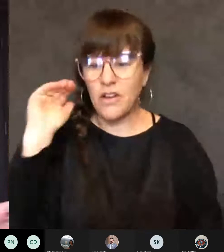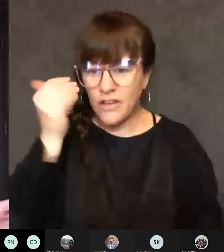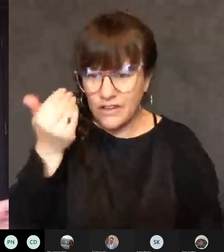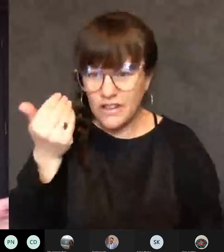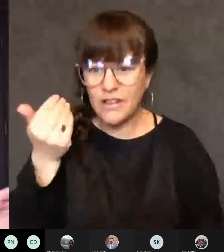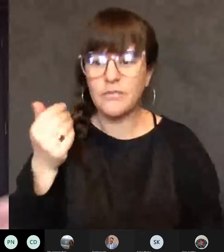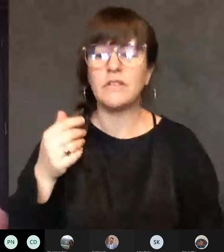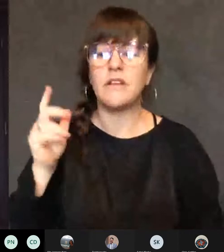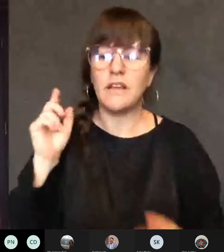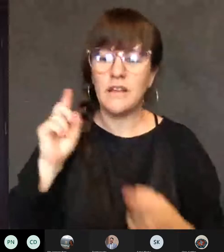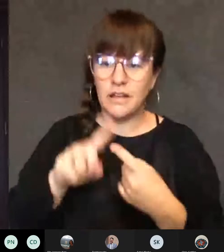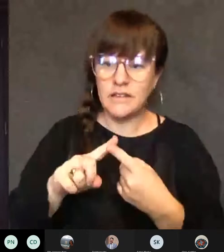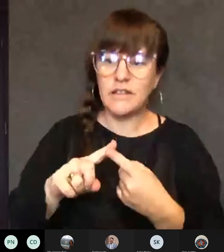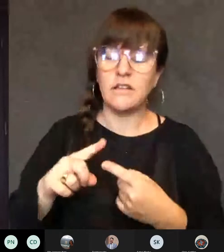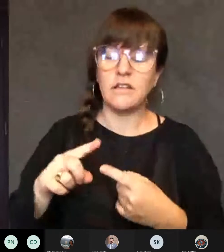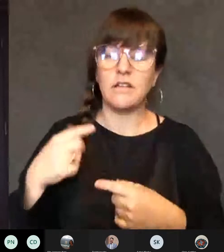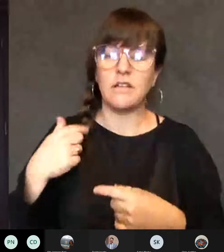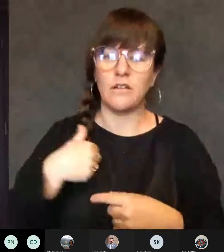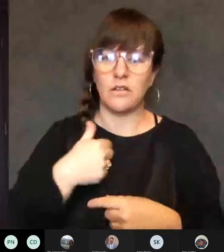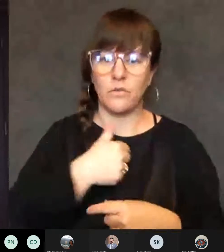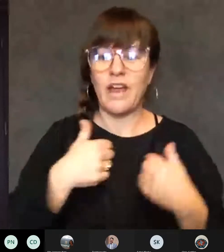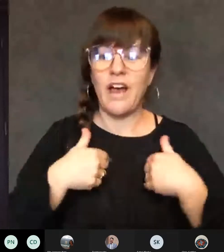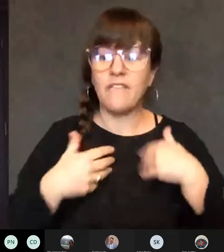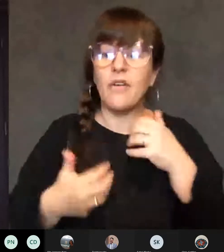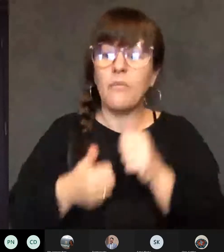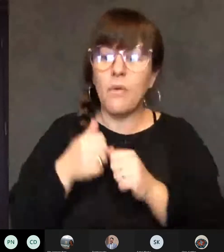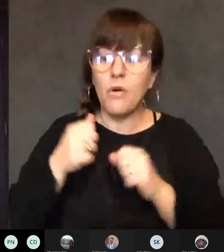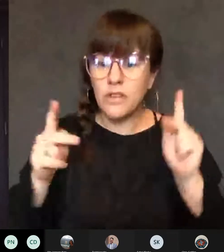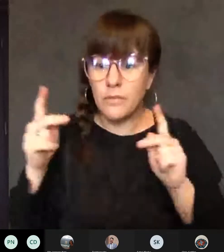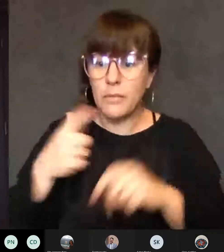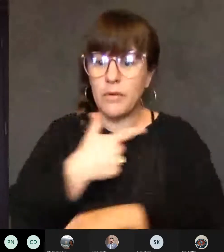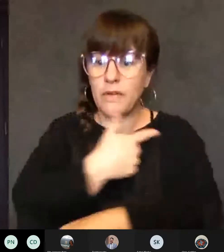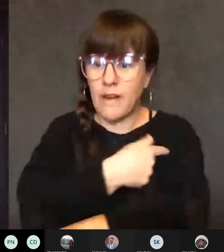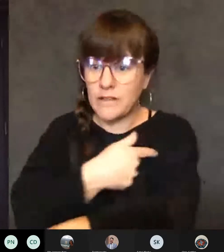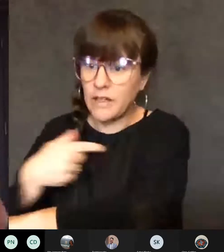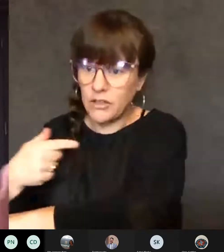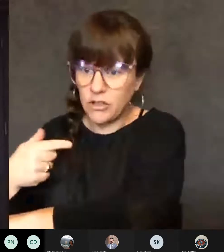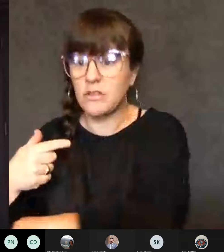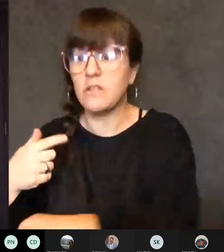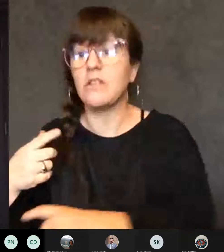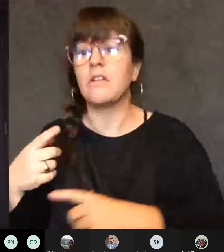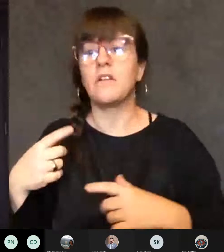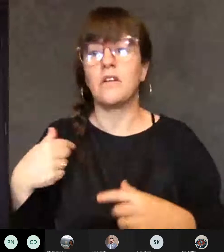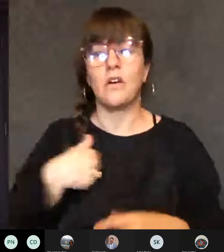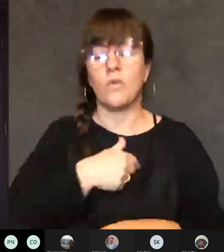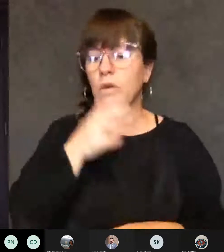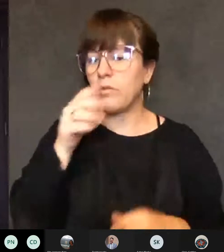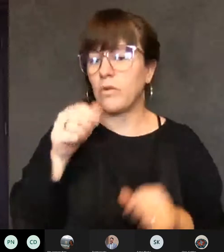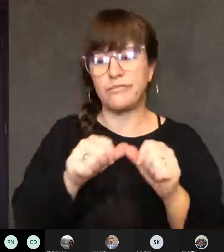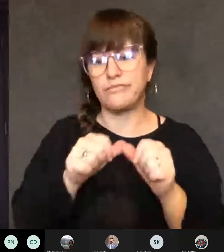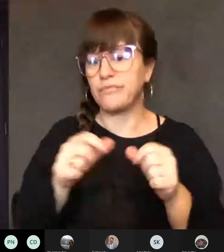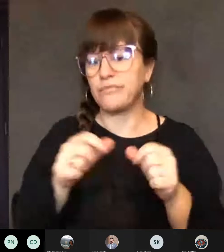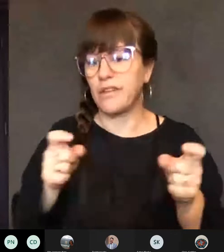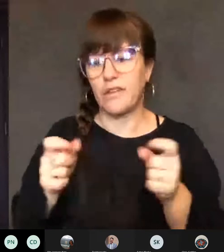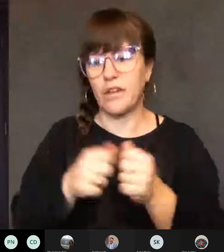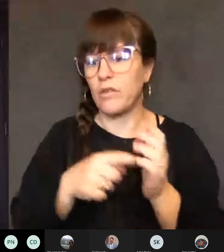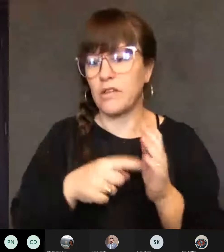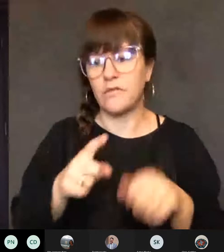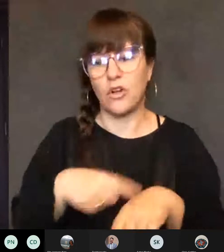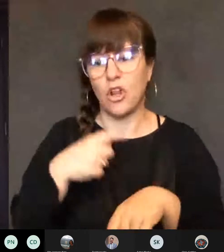have that vast majority of the population that's vaccinated, that we're going to keep dealing with this for a very long